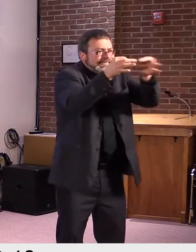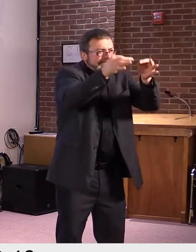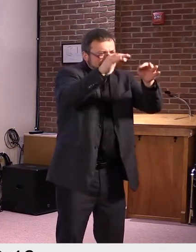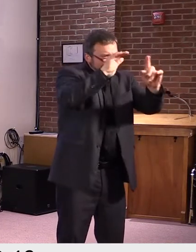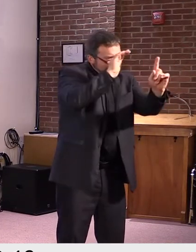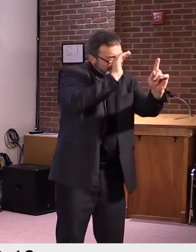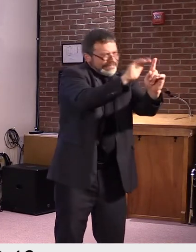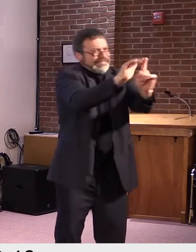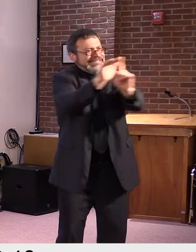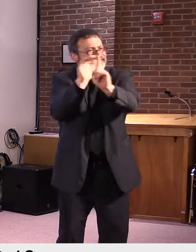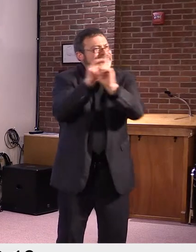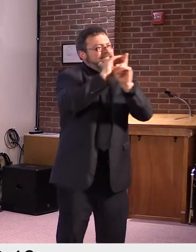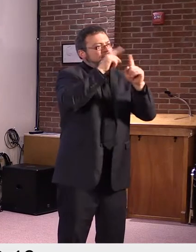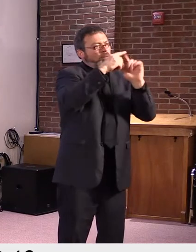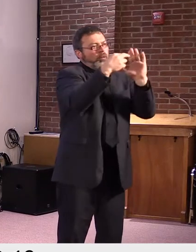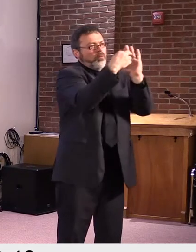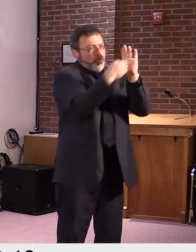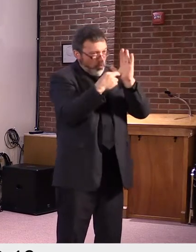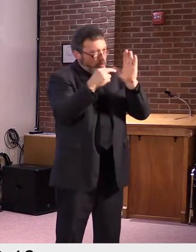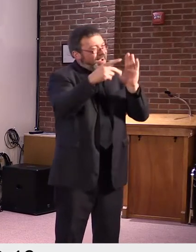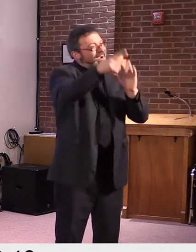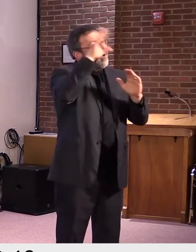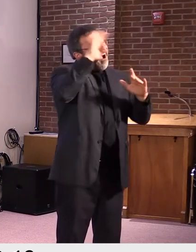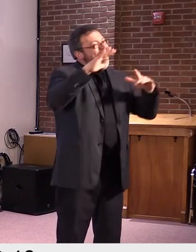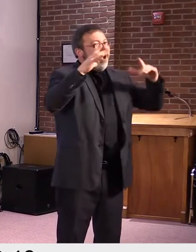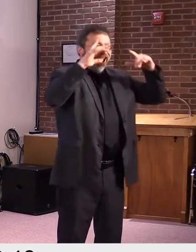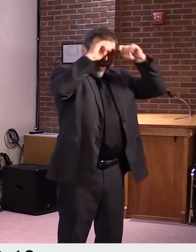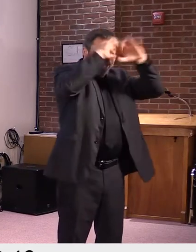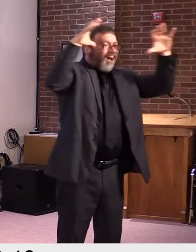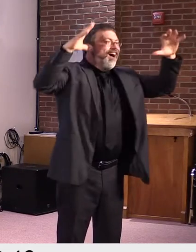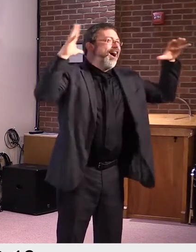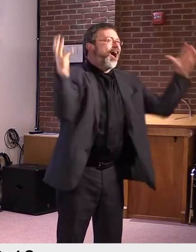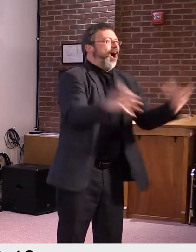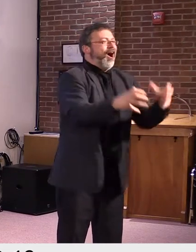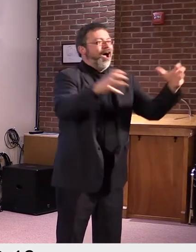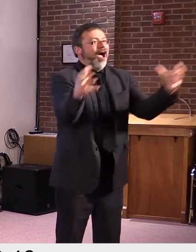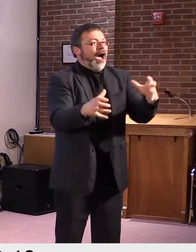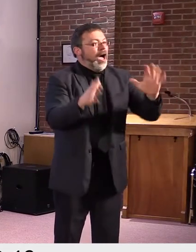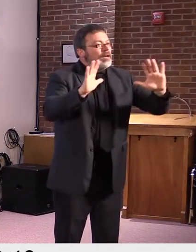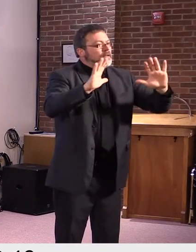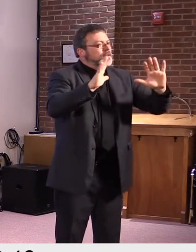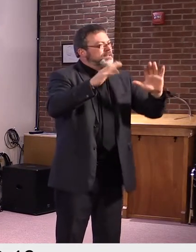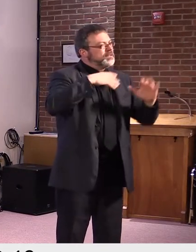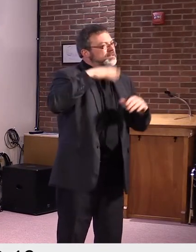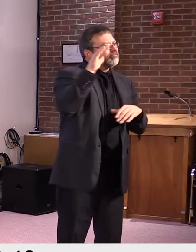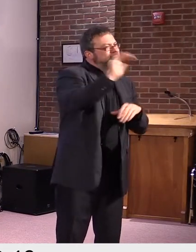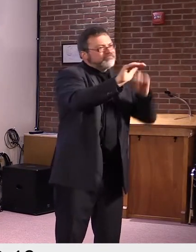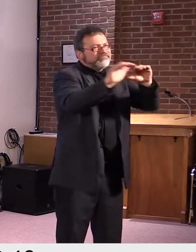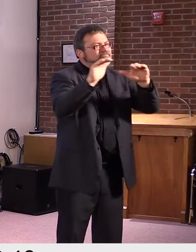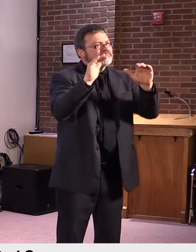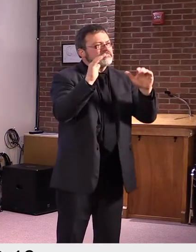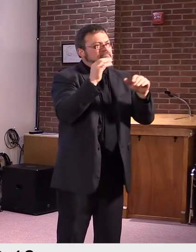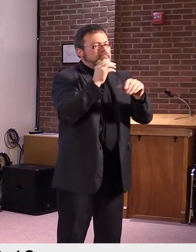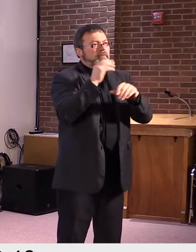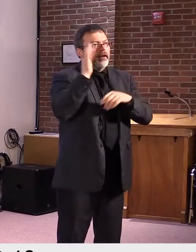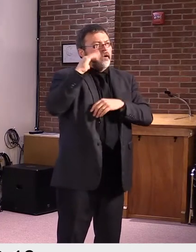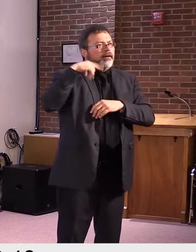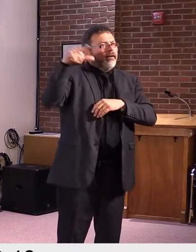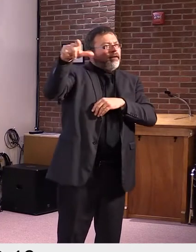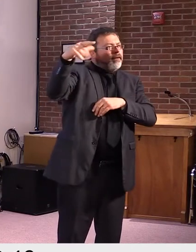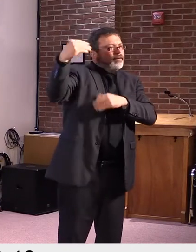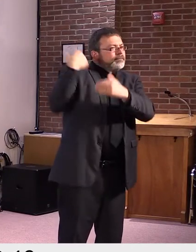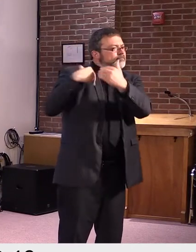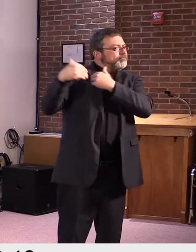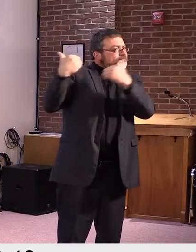ahead. The Agency of Commerce has received several creative requests from towns and villages looking to